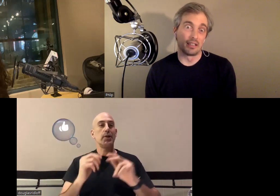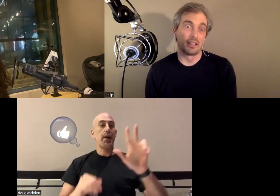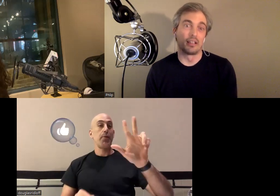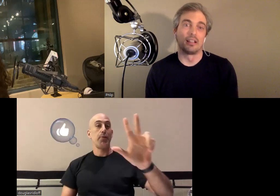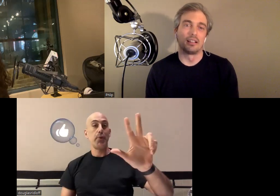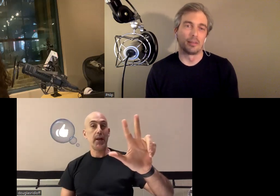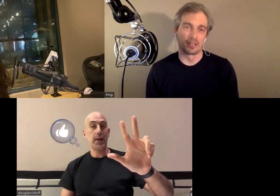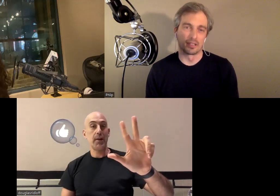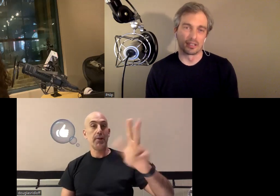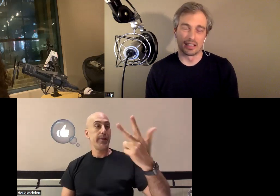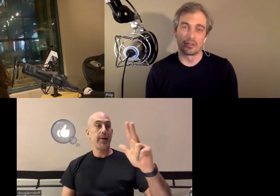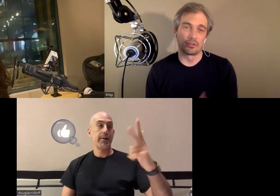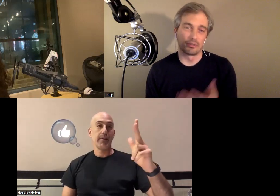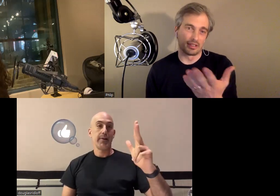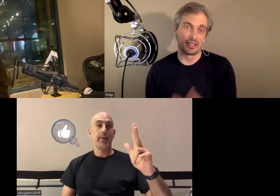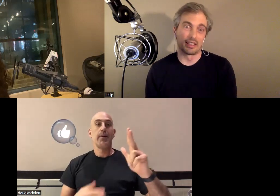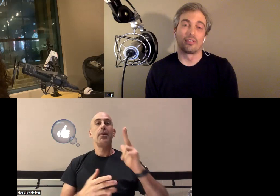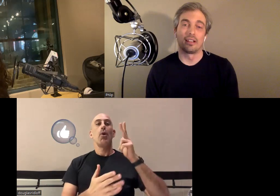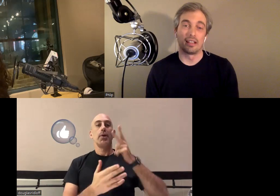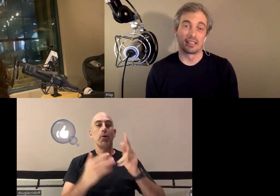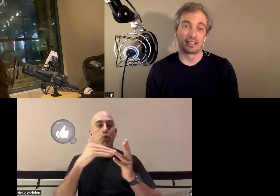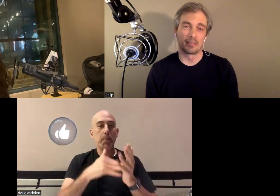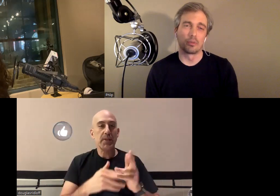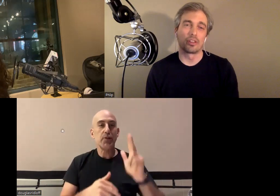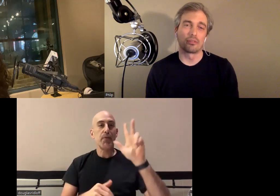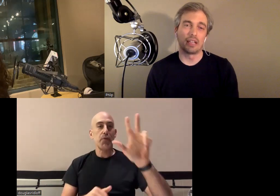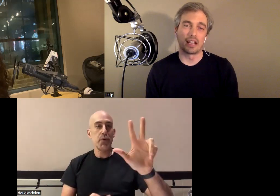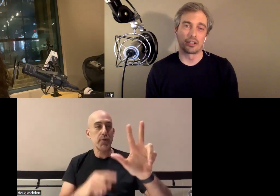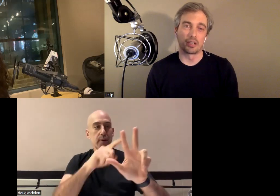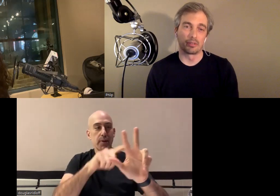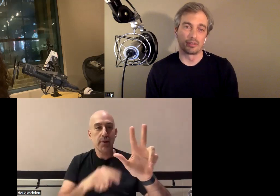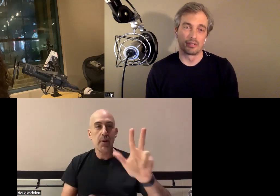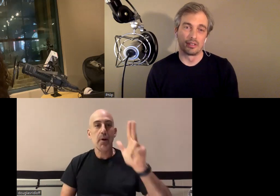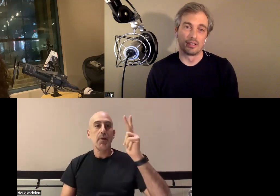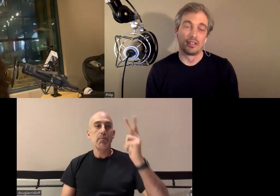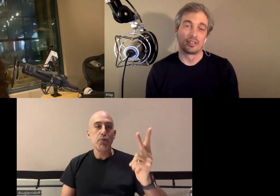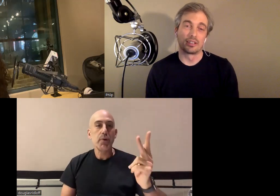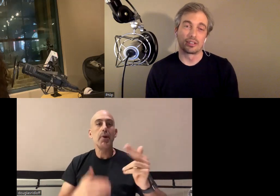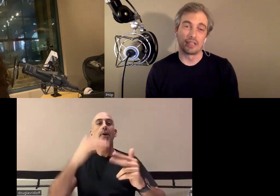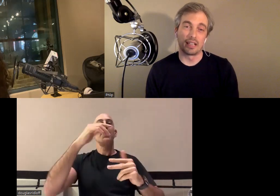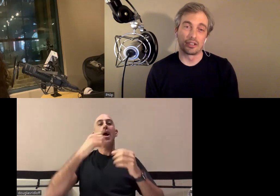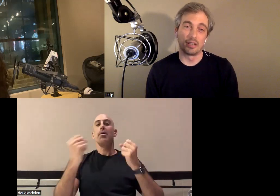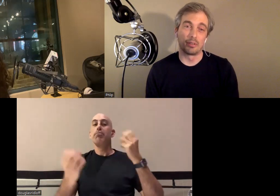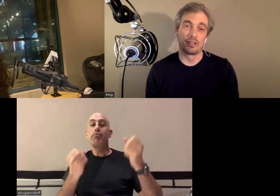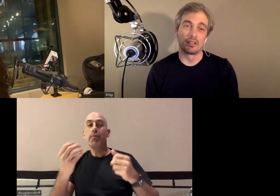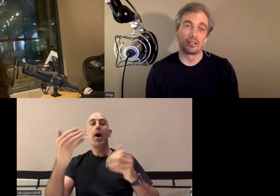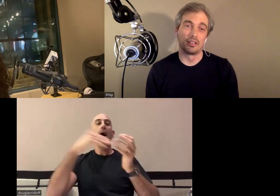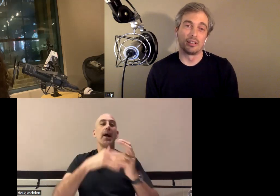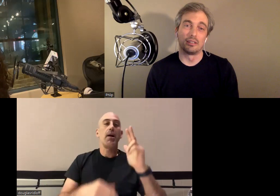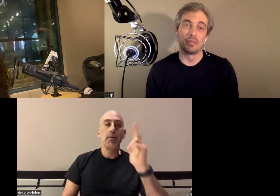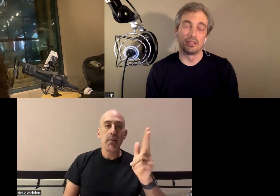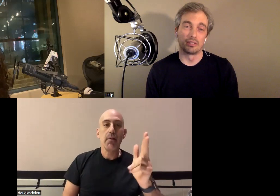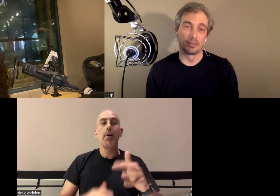could do that in American Sign Language, let's say, as an example, with the three hand shape. So this three hand